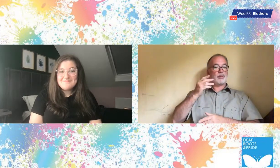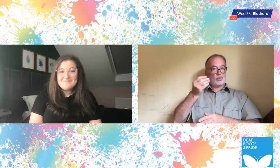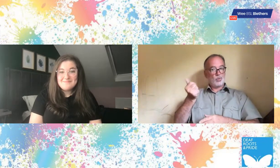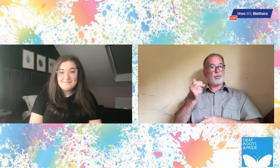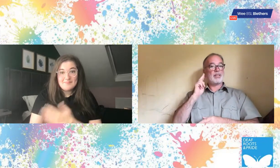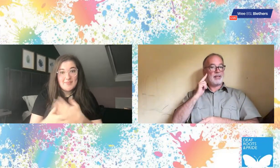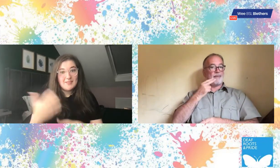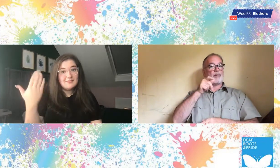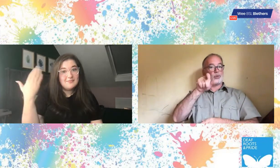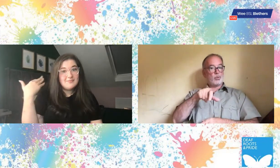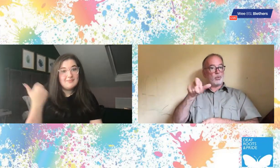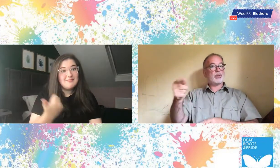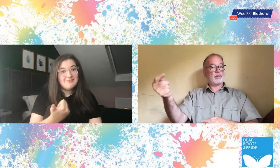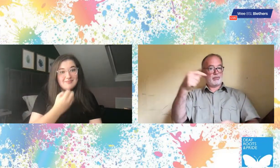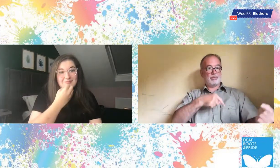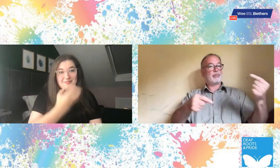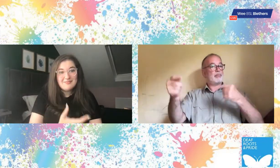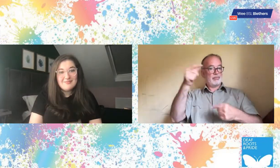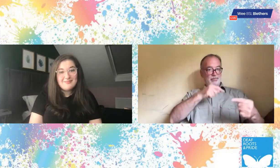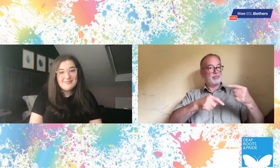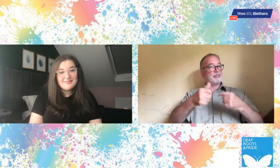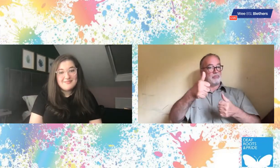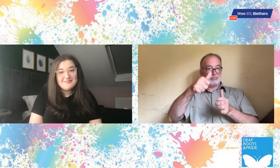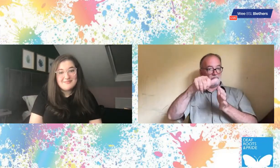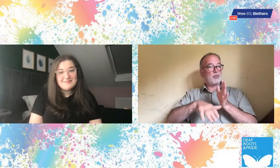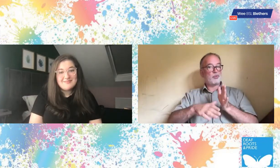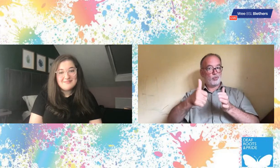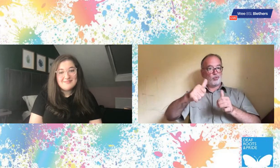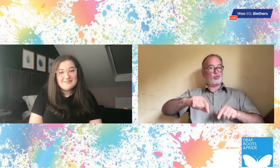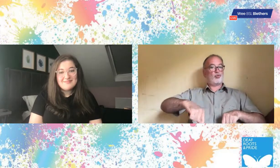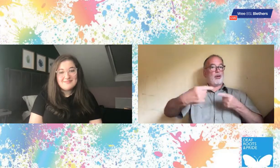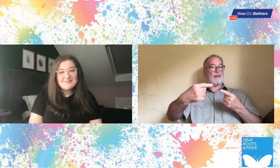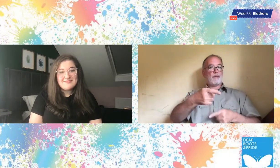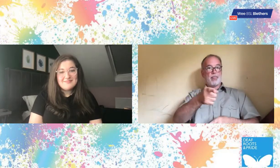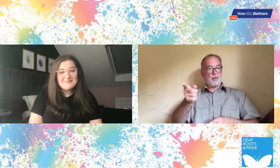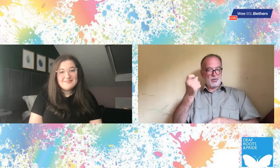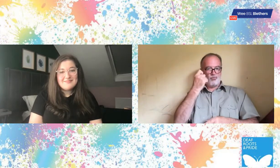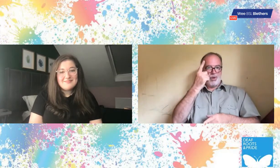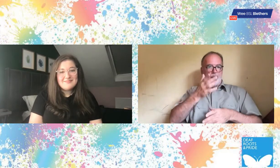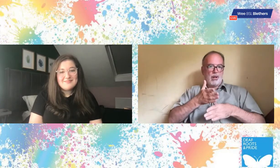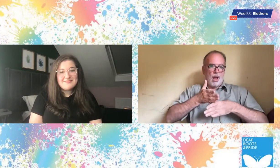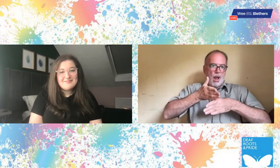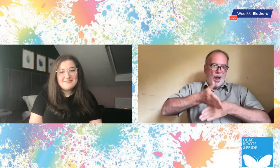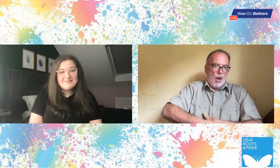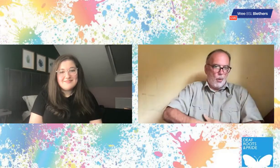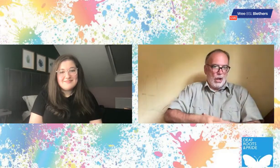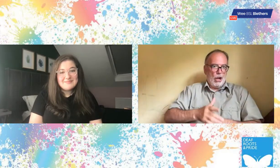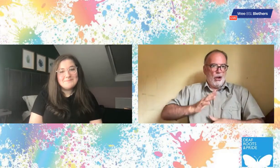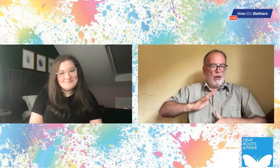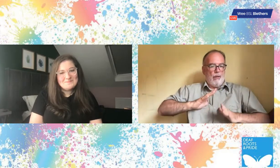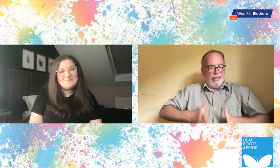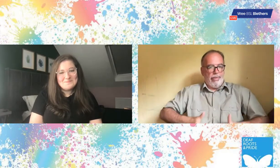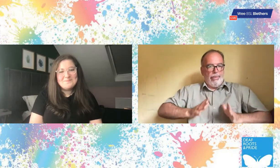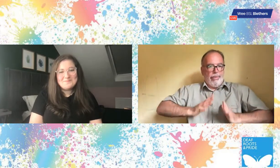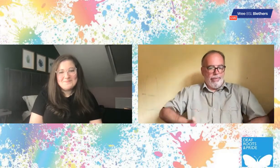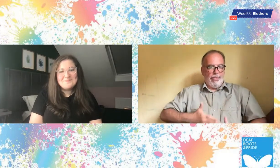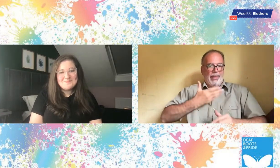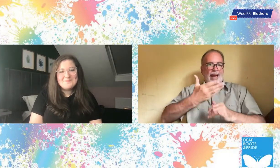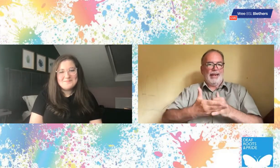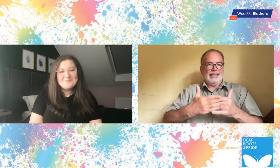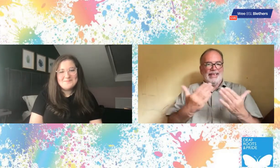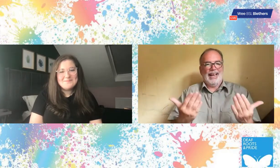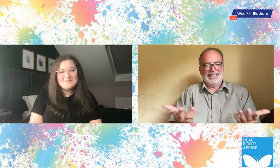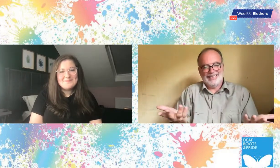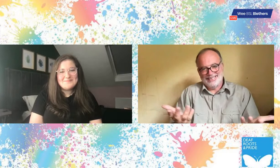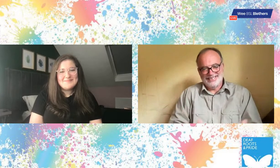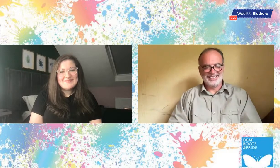can support you. Fantastic. We've had some deaf people do that before, you know, and it's been an Wow. interesting challenge for them.